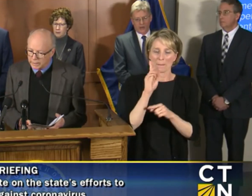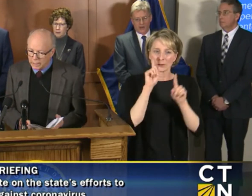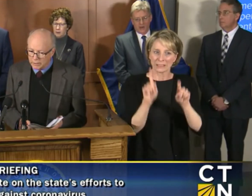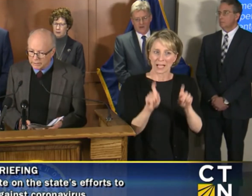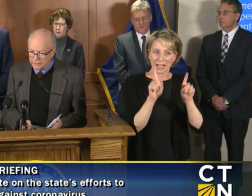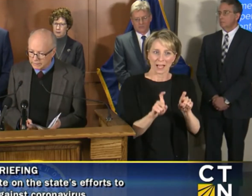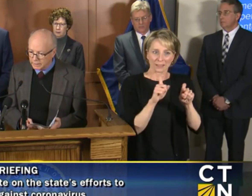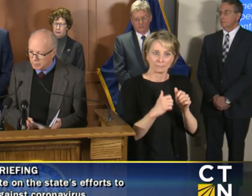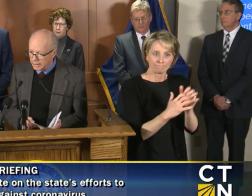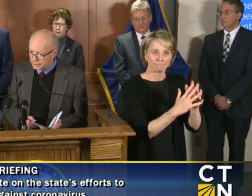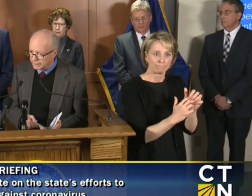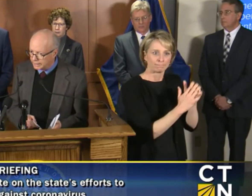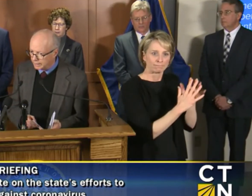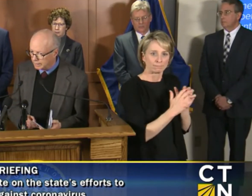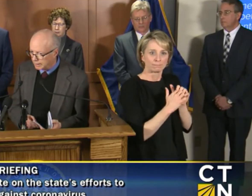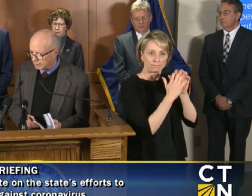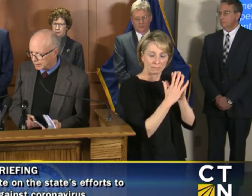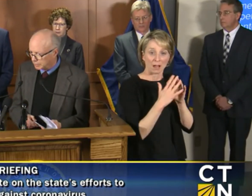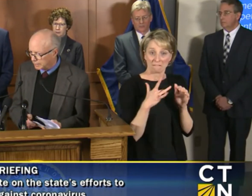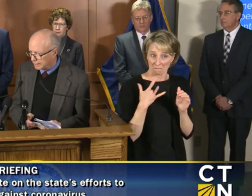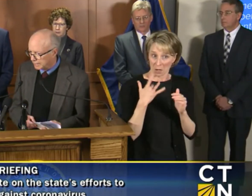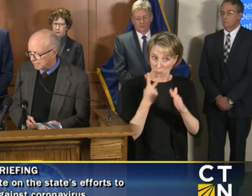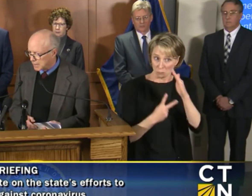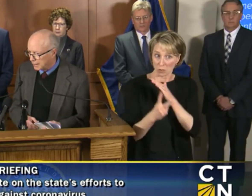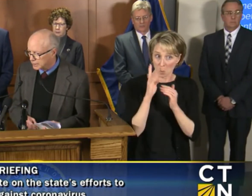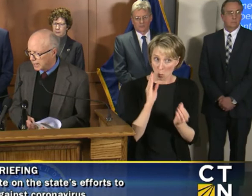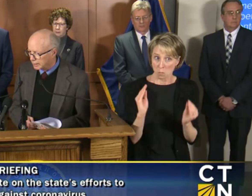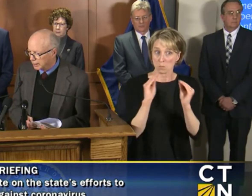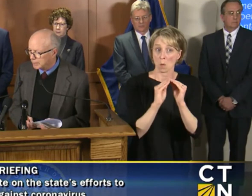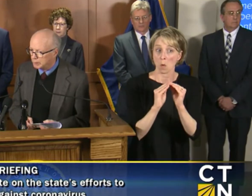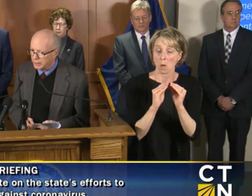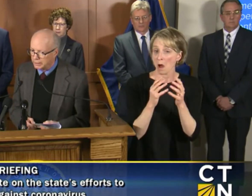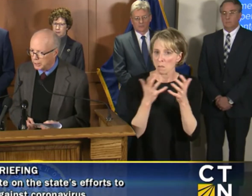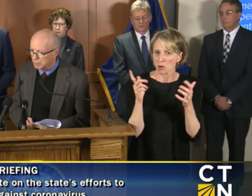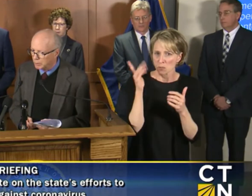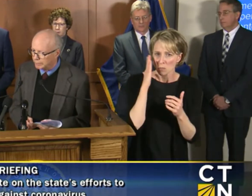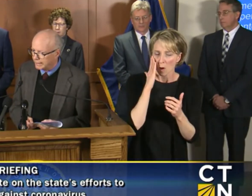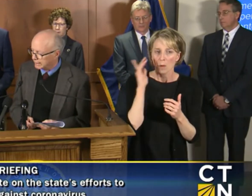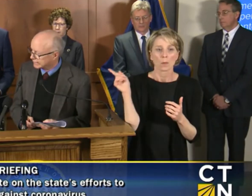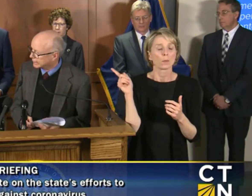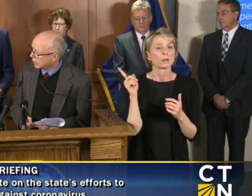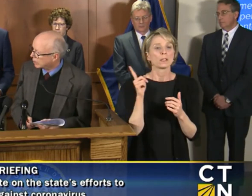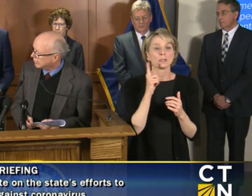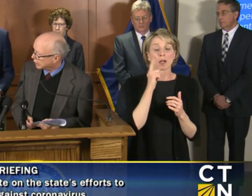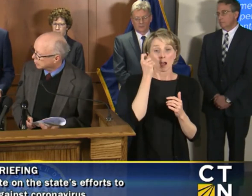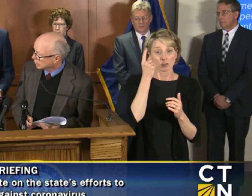Well, right now the testing capacity is not limited by the number of